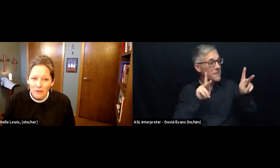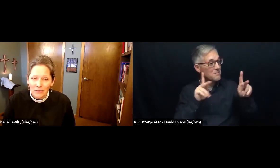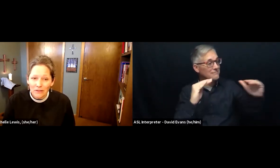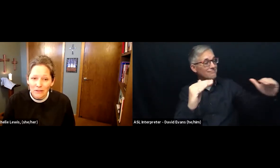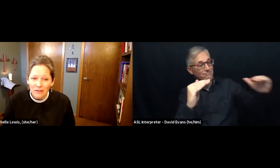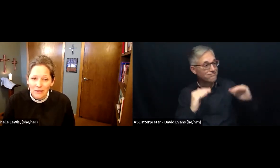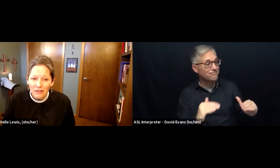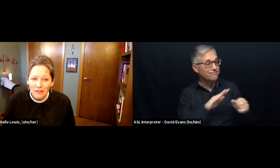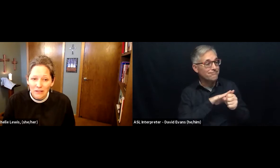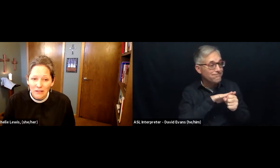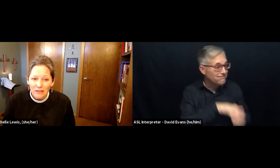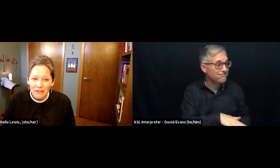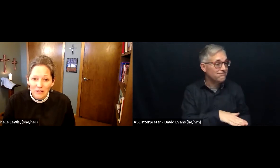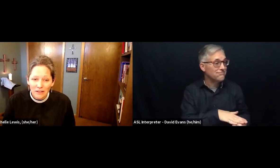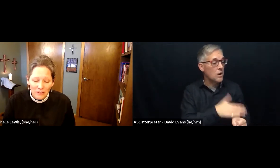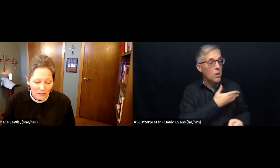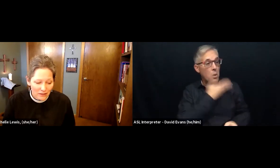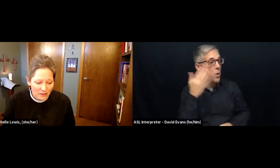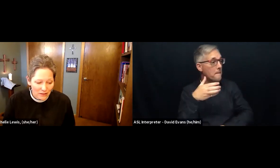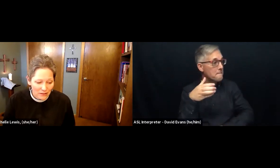this world.